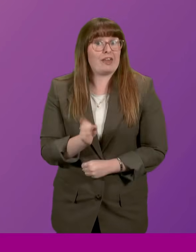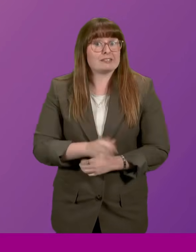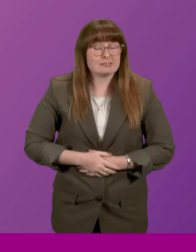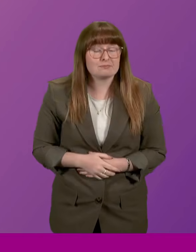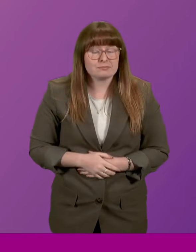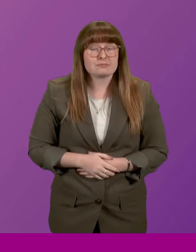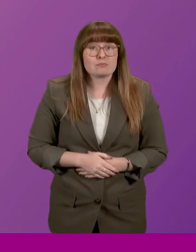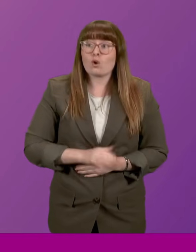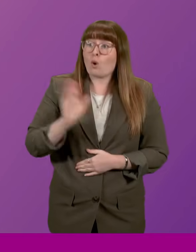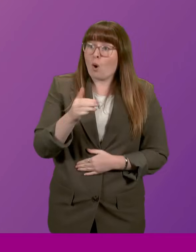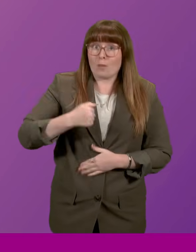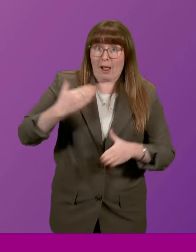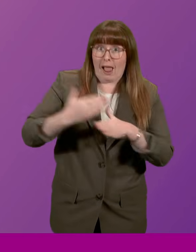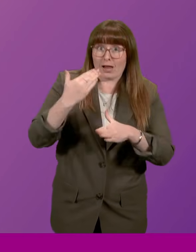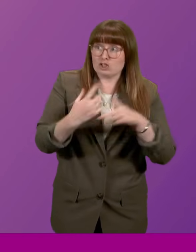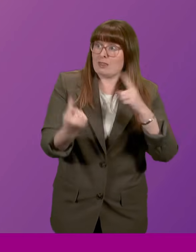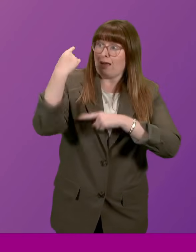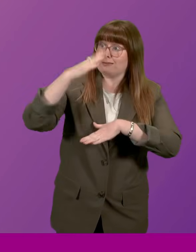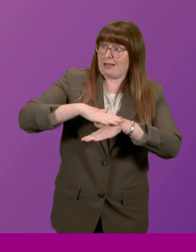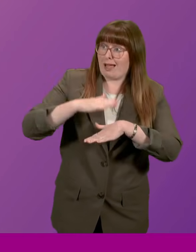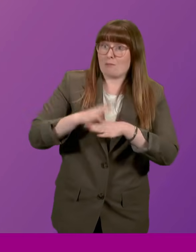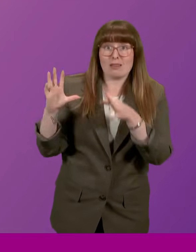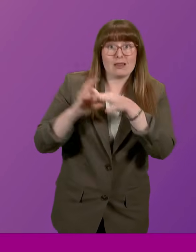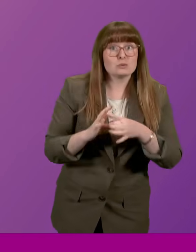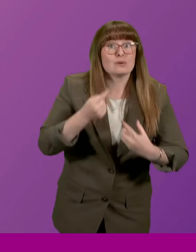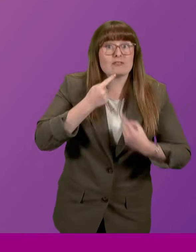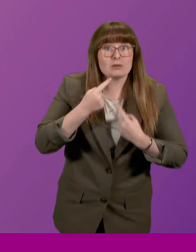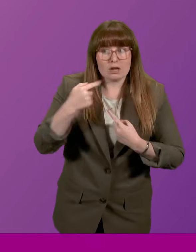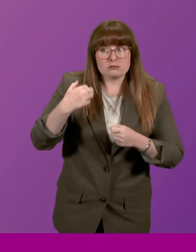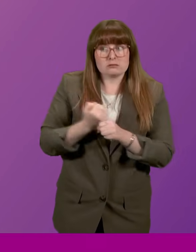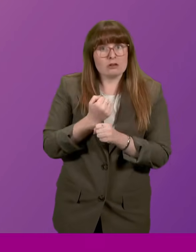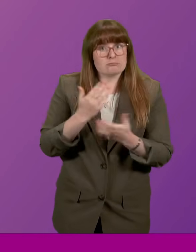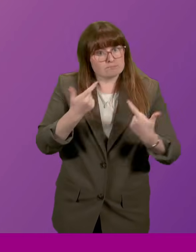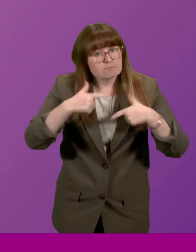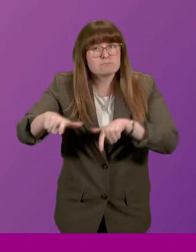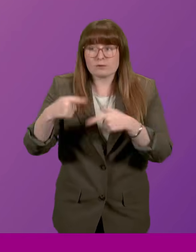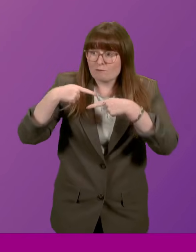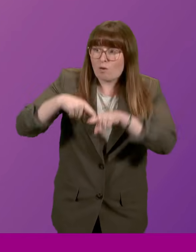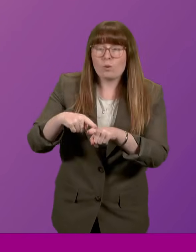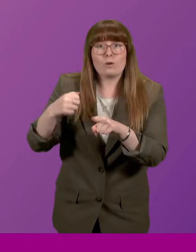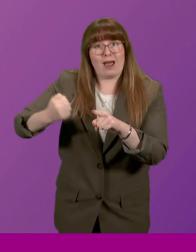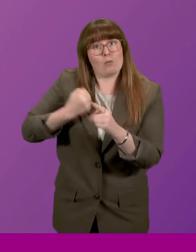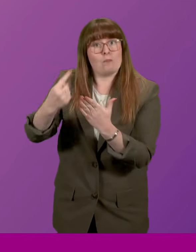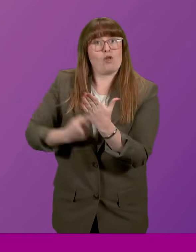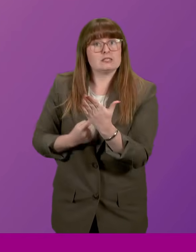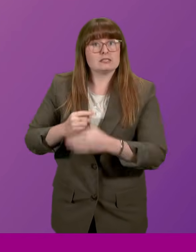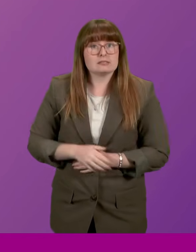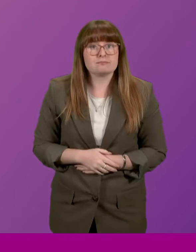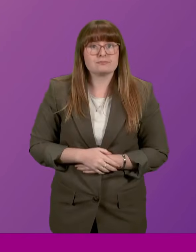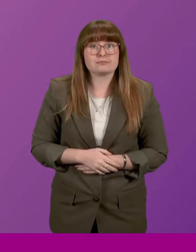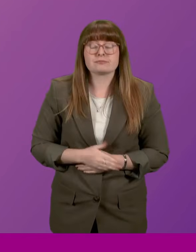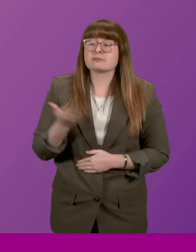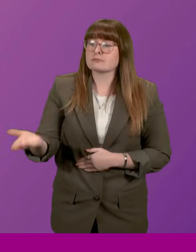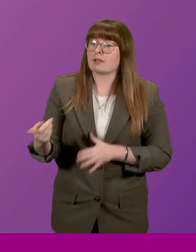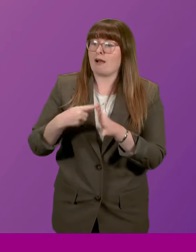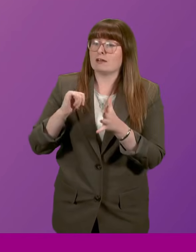all of the actions I took in relation to information, I took those actions consistent with Scottish Government policy. Anna Sarwar.